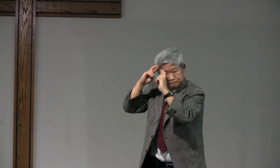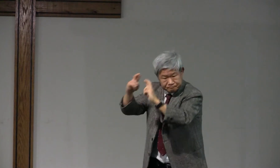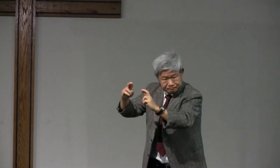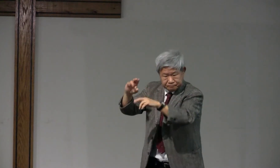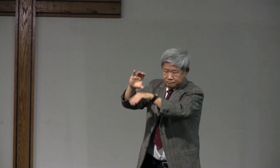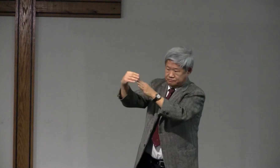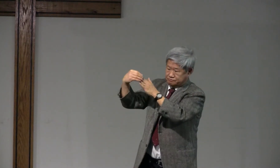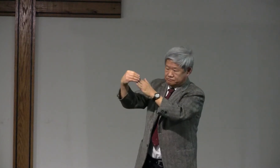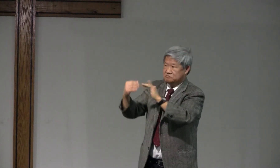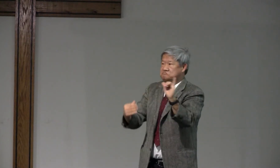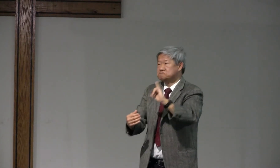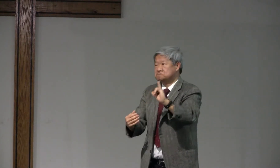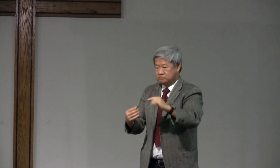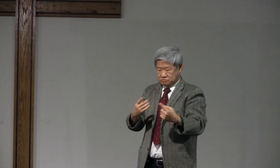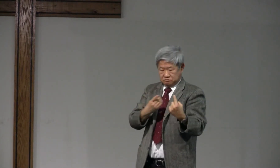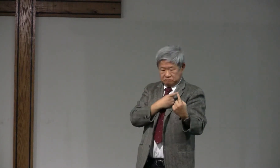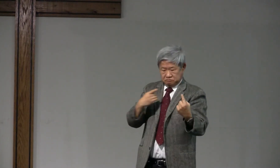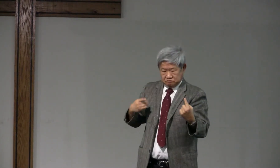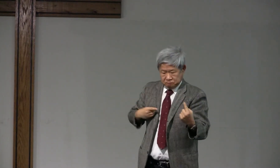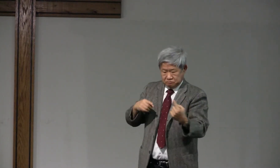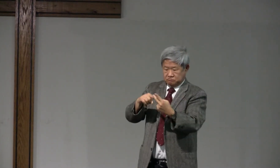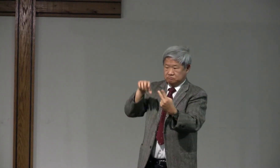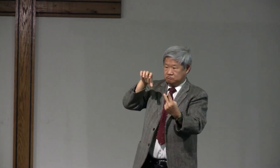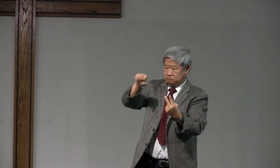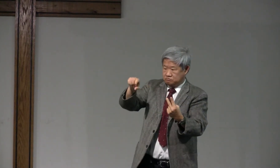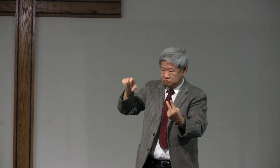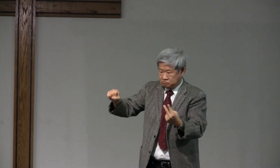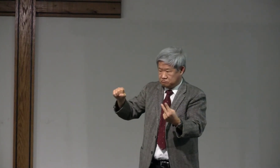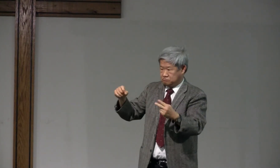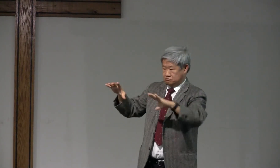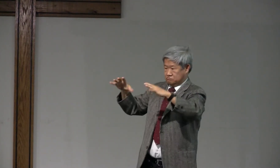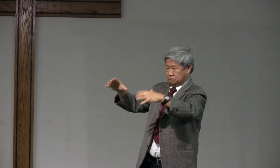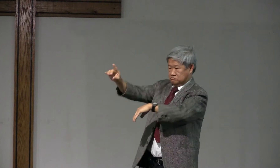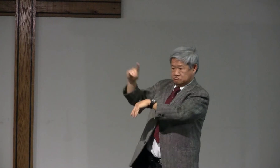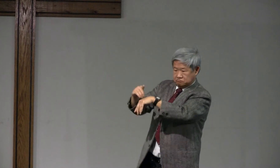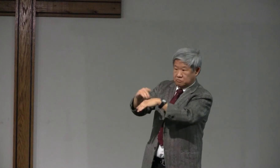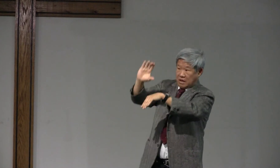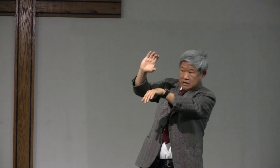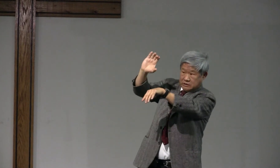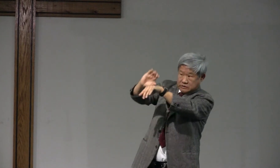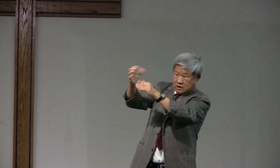We know our roles and we respect our leaders, deacons, Sunday school teachers.